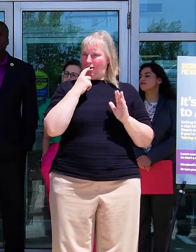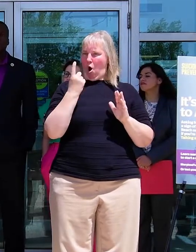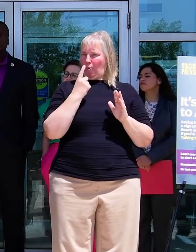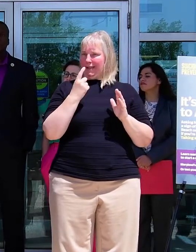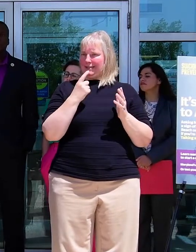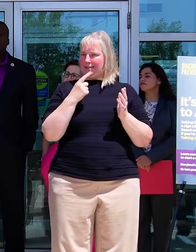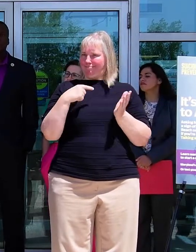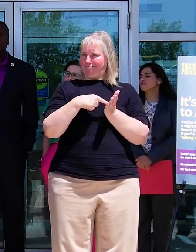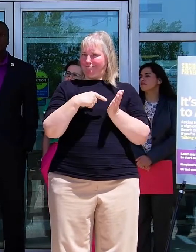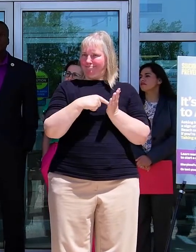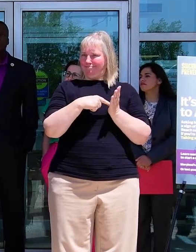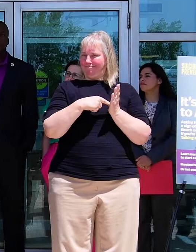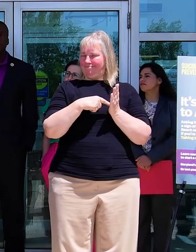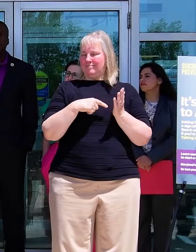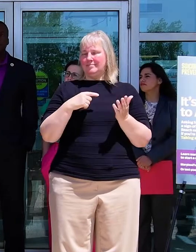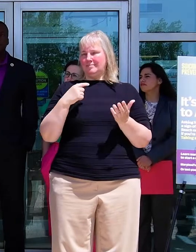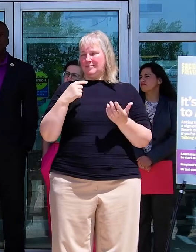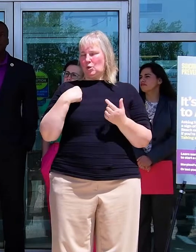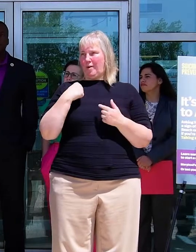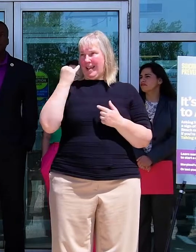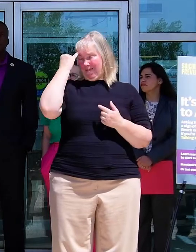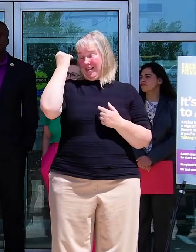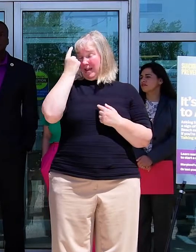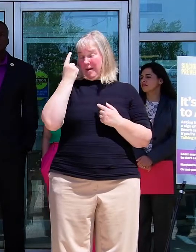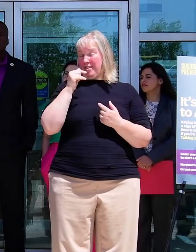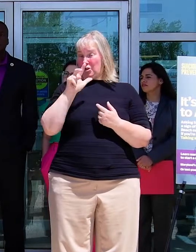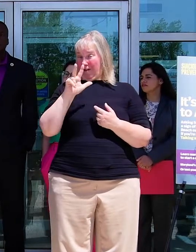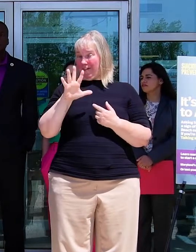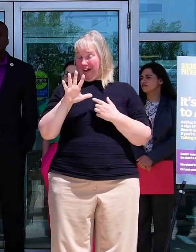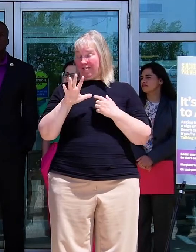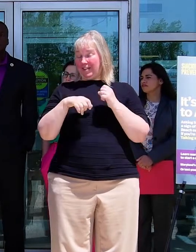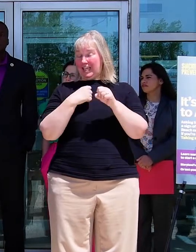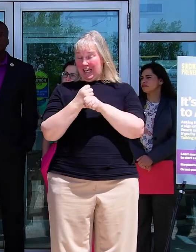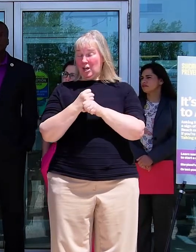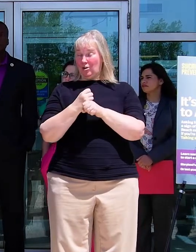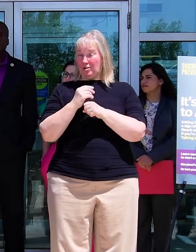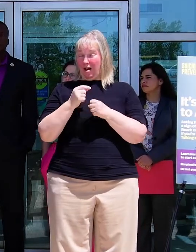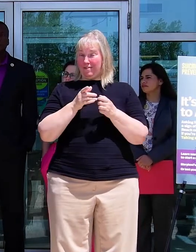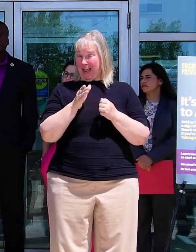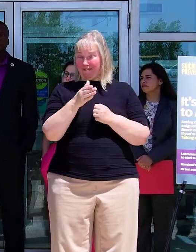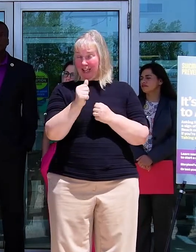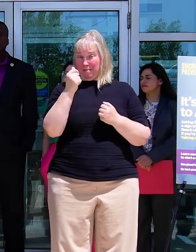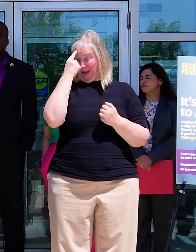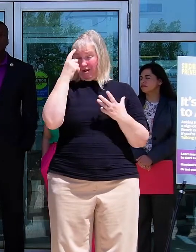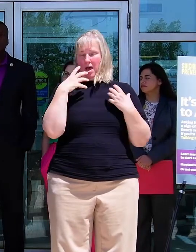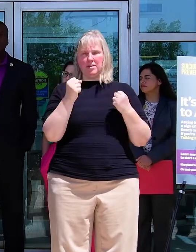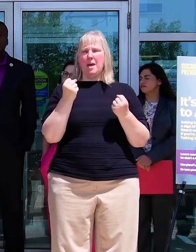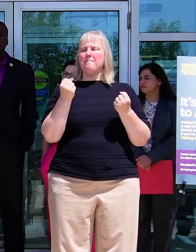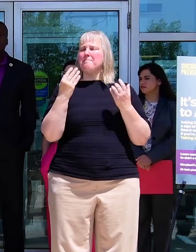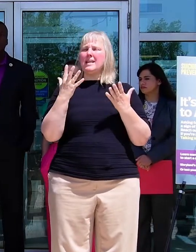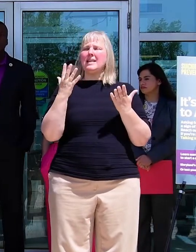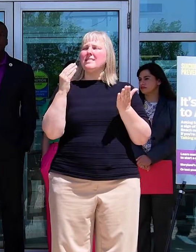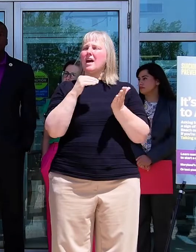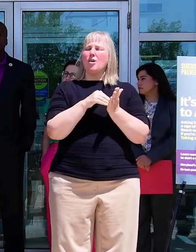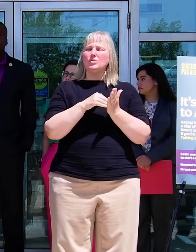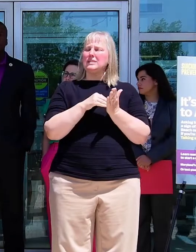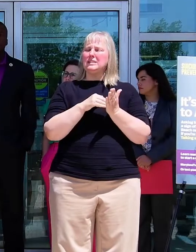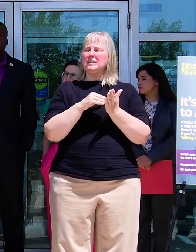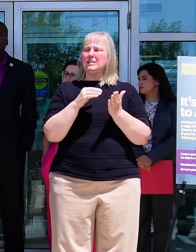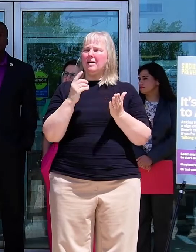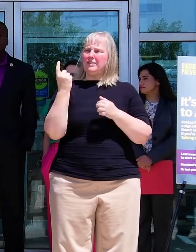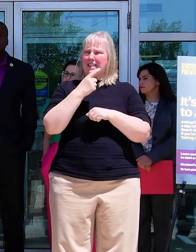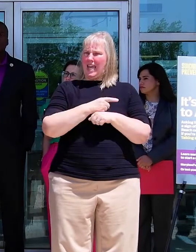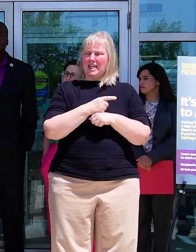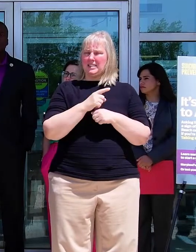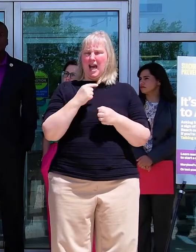about it, 35 years of navigating mental health, maybe thousands of days in aggregate where I barely had